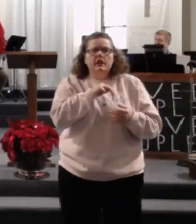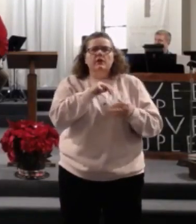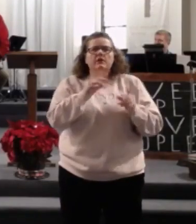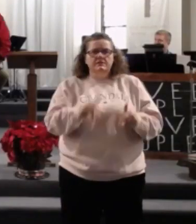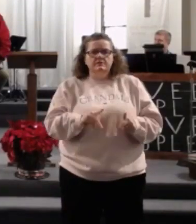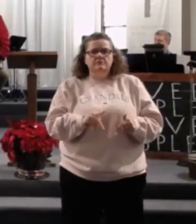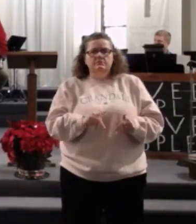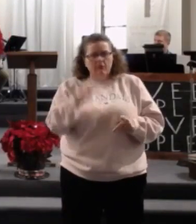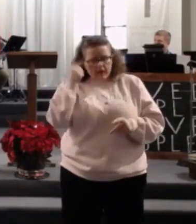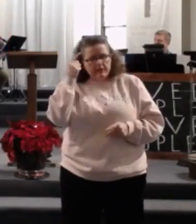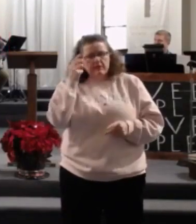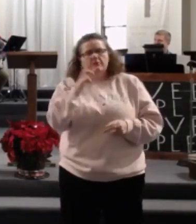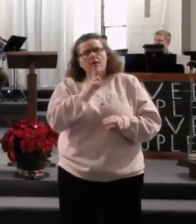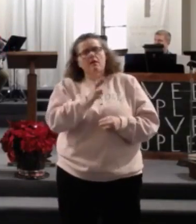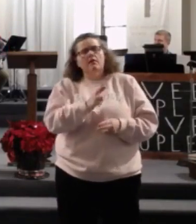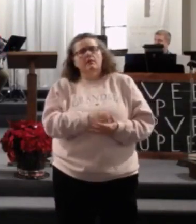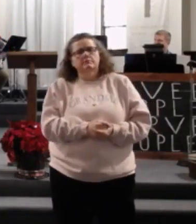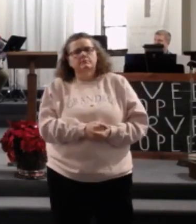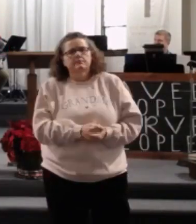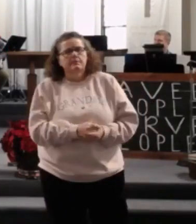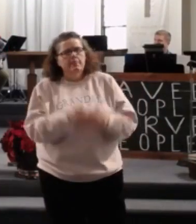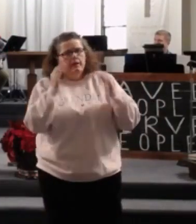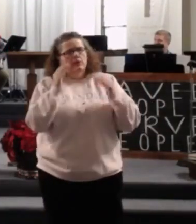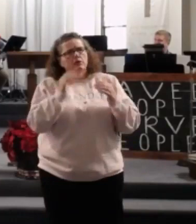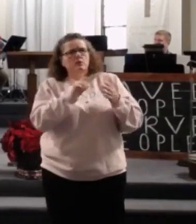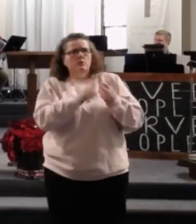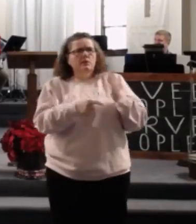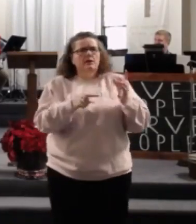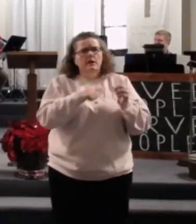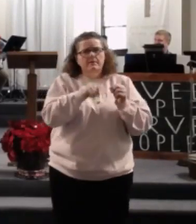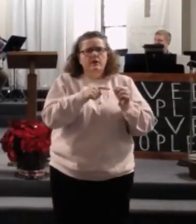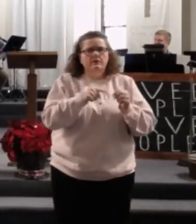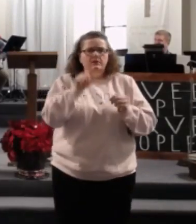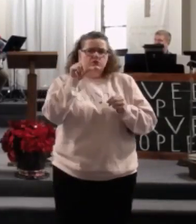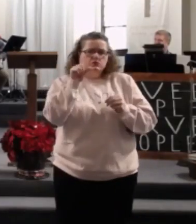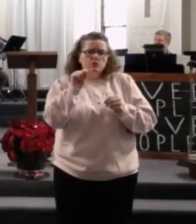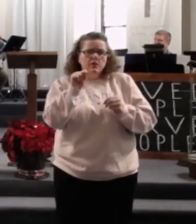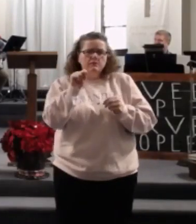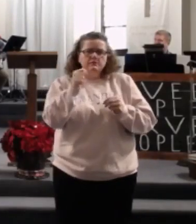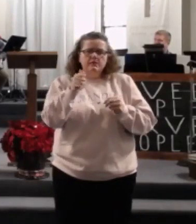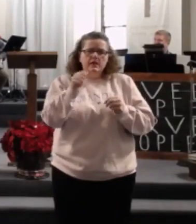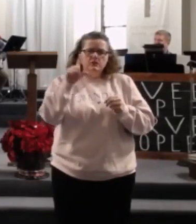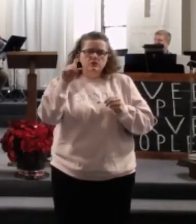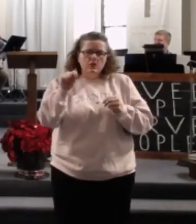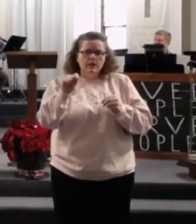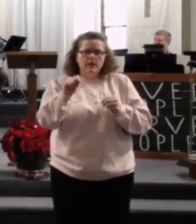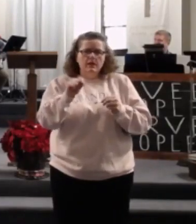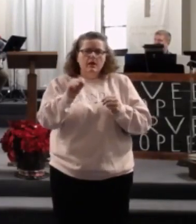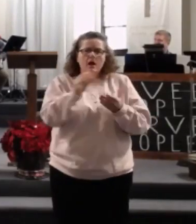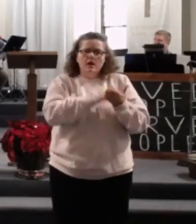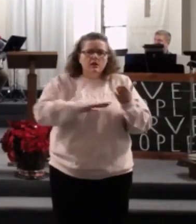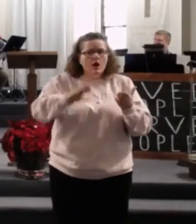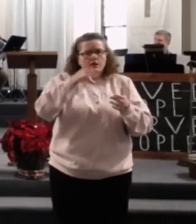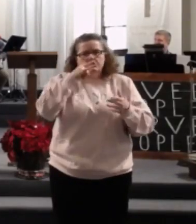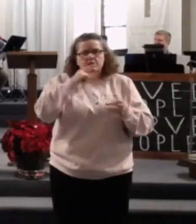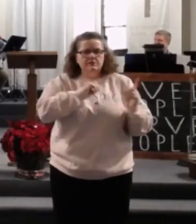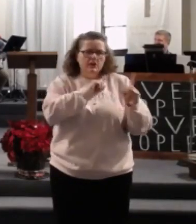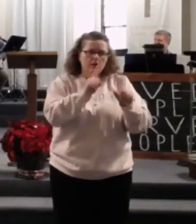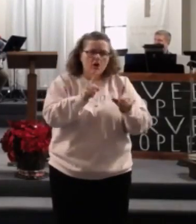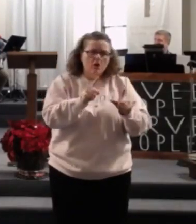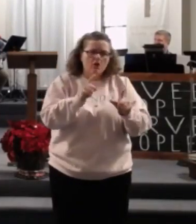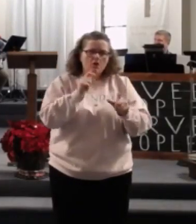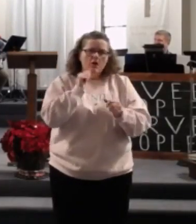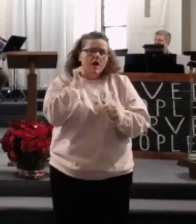I think so. How about that 10 to 20 college kids that go every year? The SBC is